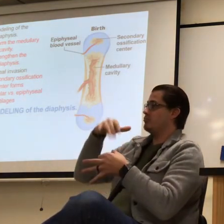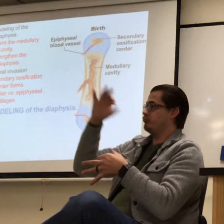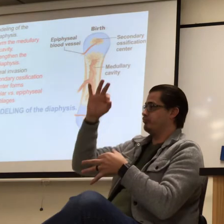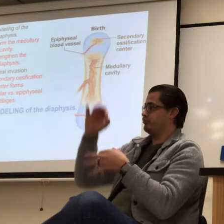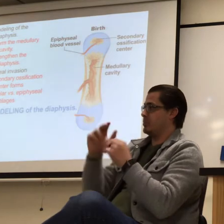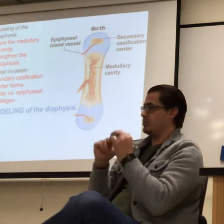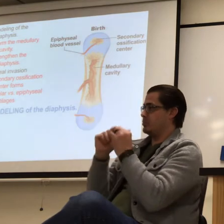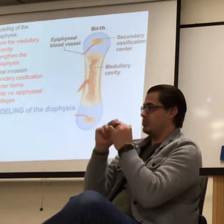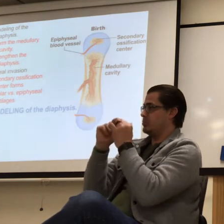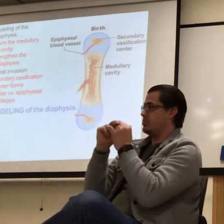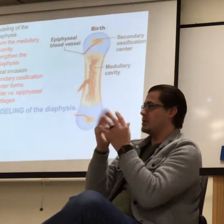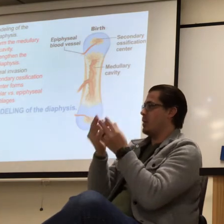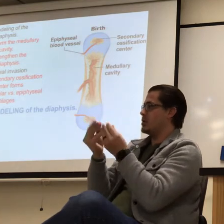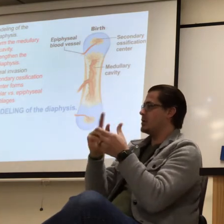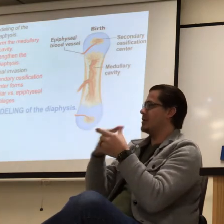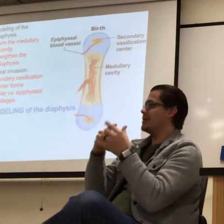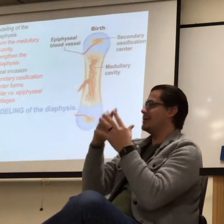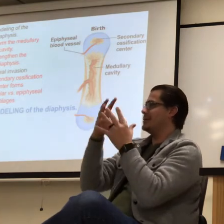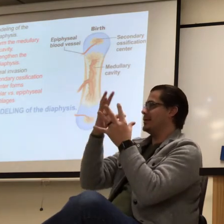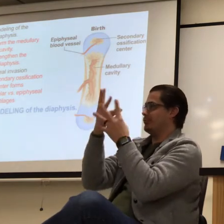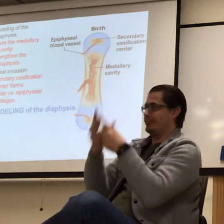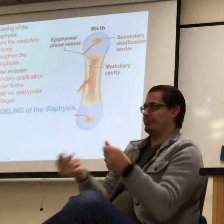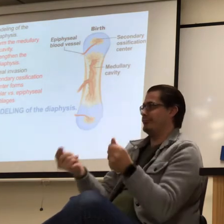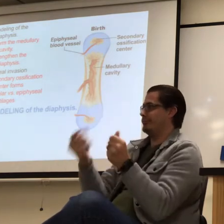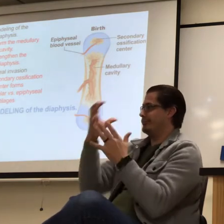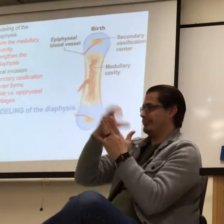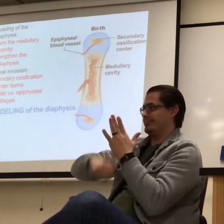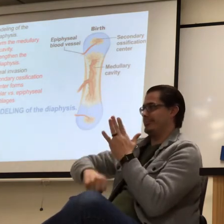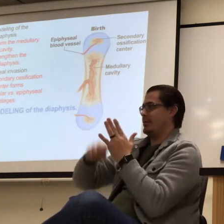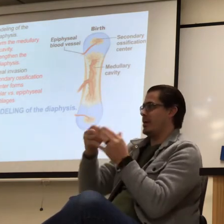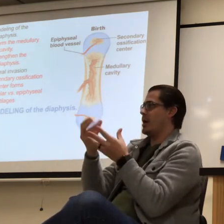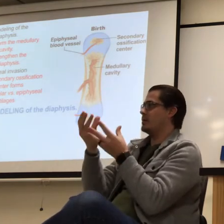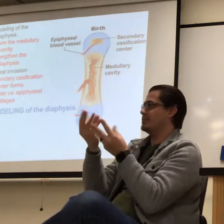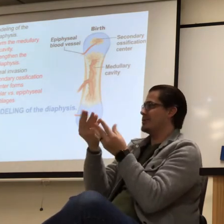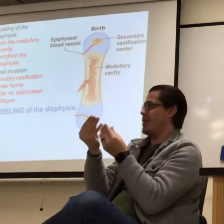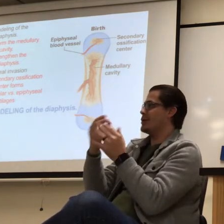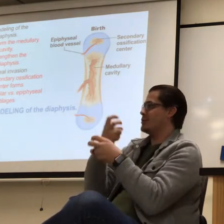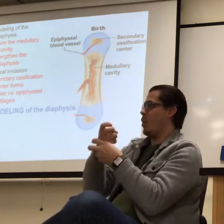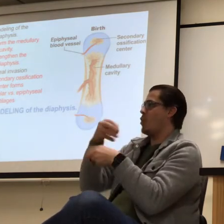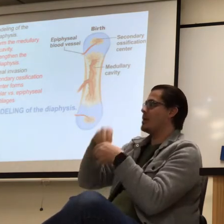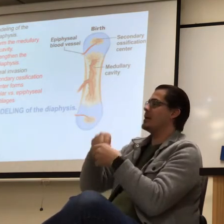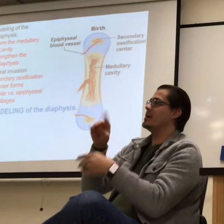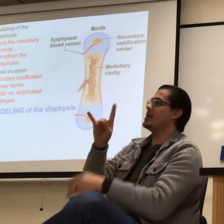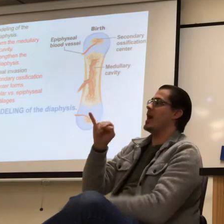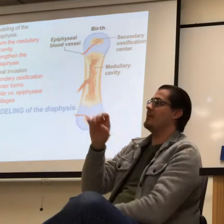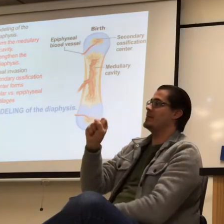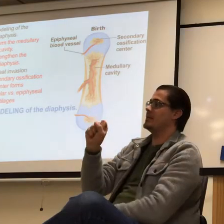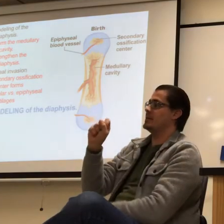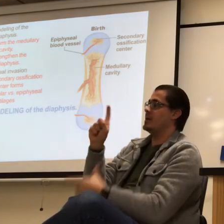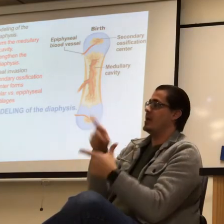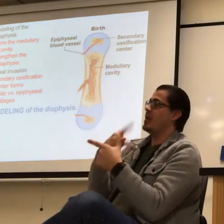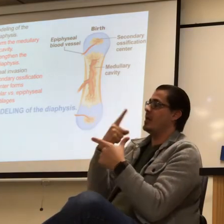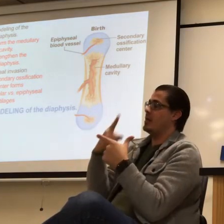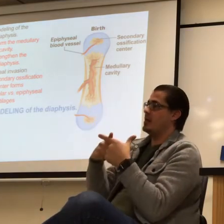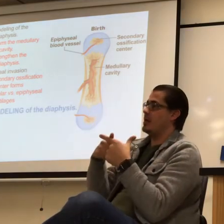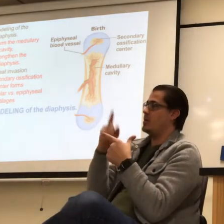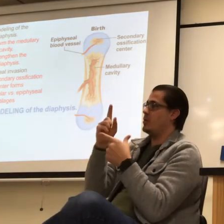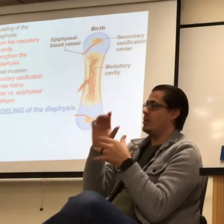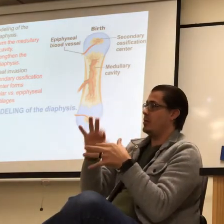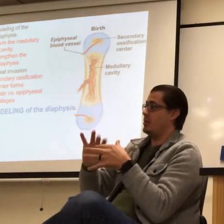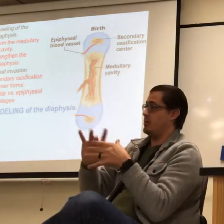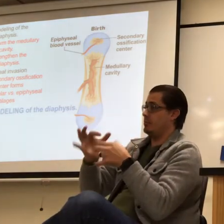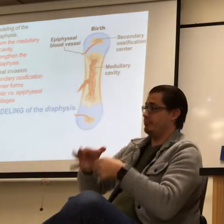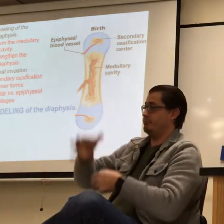you disintegrated. Okay, just get rid of that spongy bone that was in the diaphysis, and you hollow it